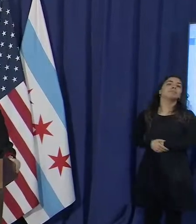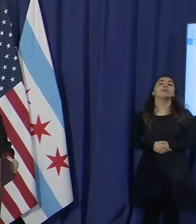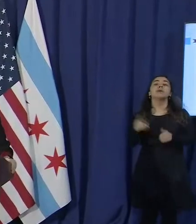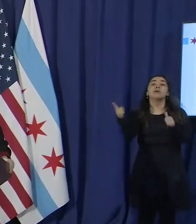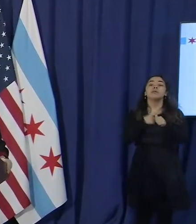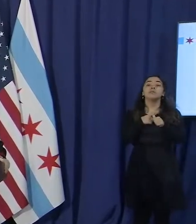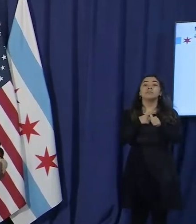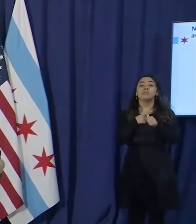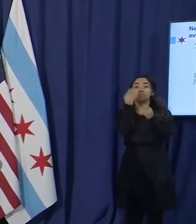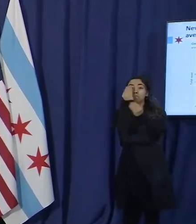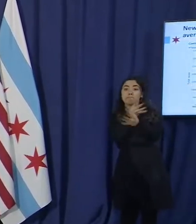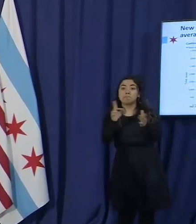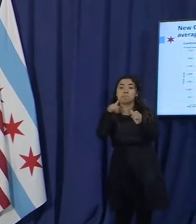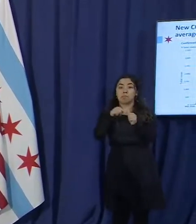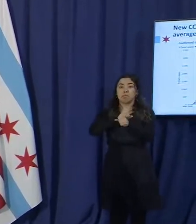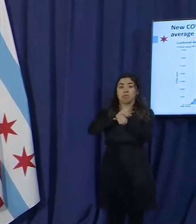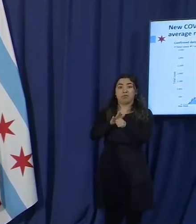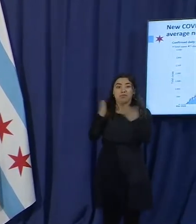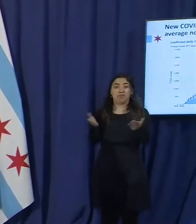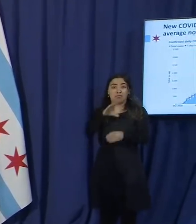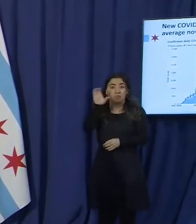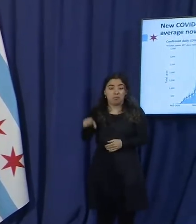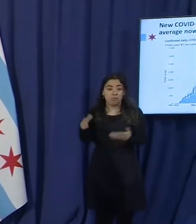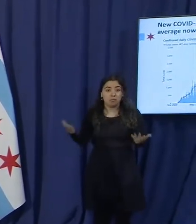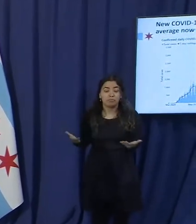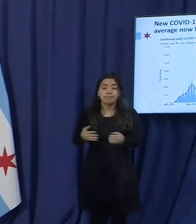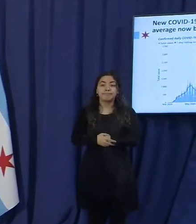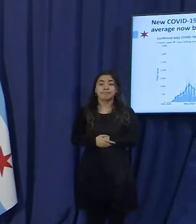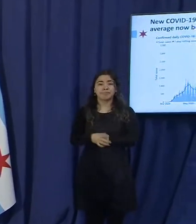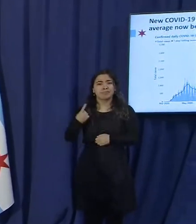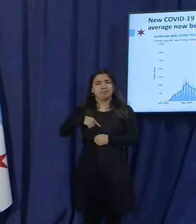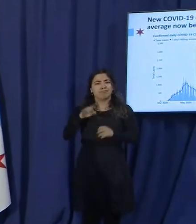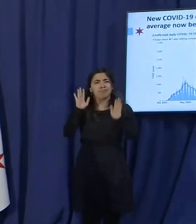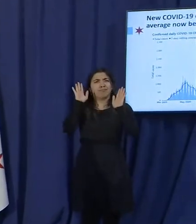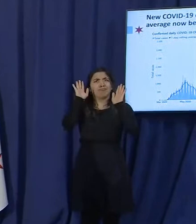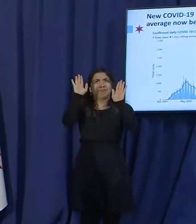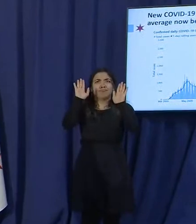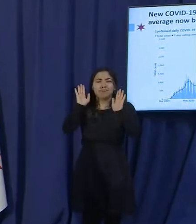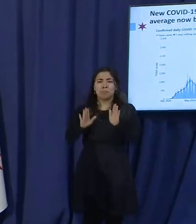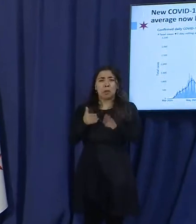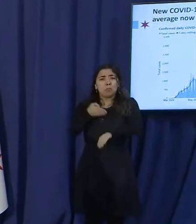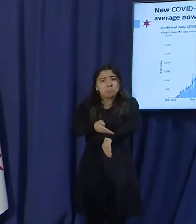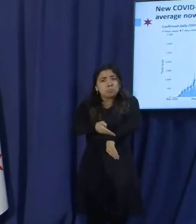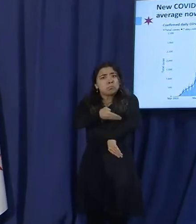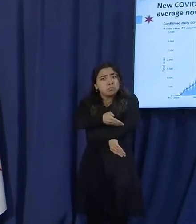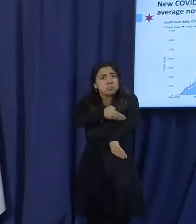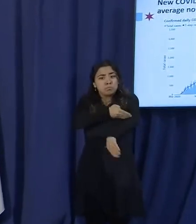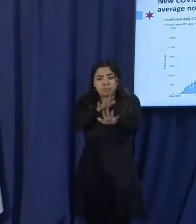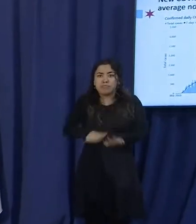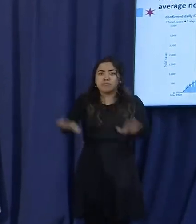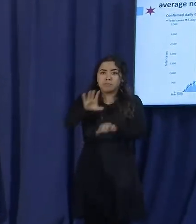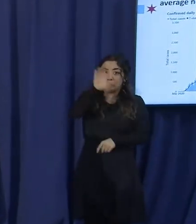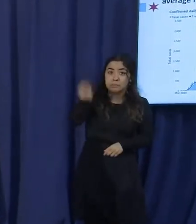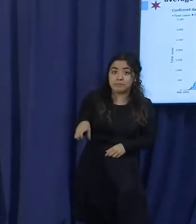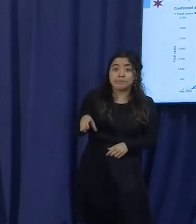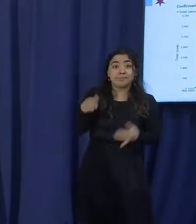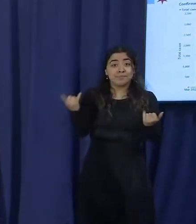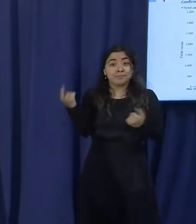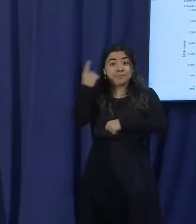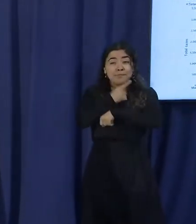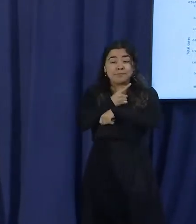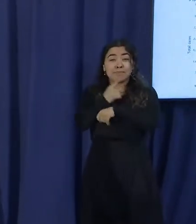related to COVID in Chicago. We are making excellent progress as a city. We are now averaging fewer